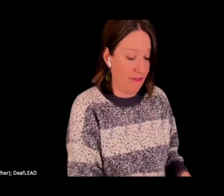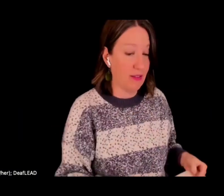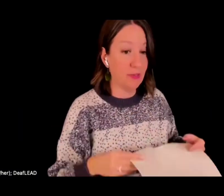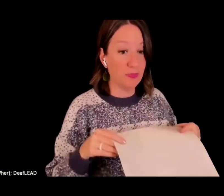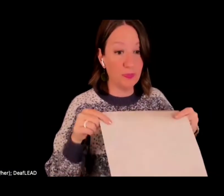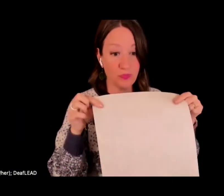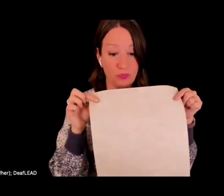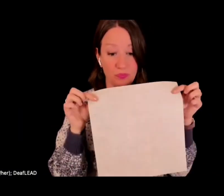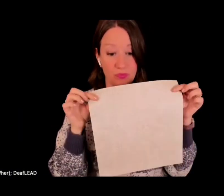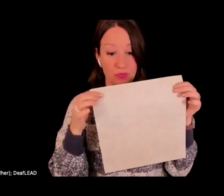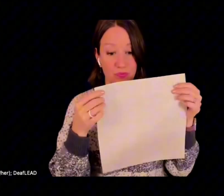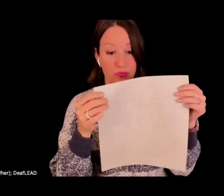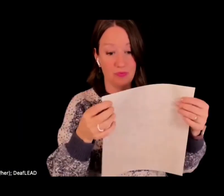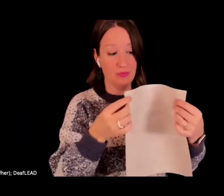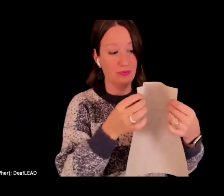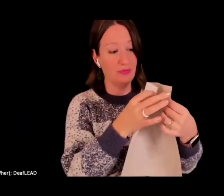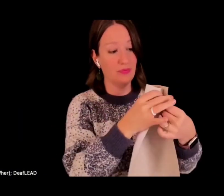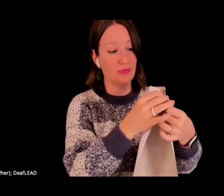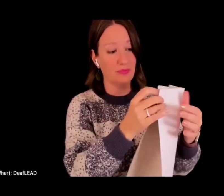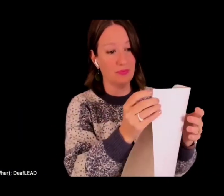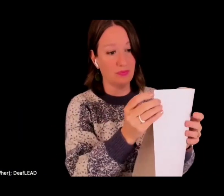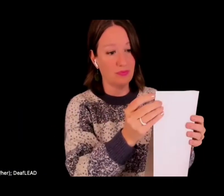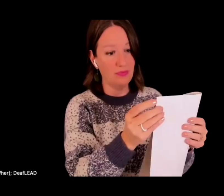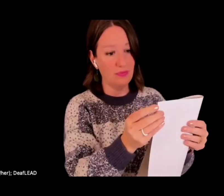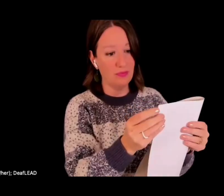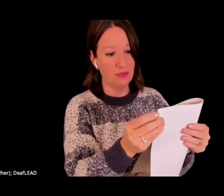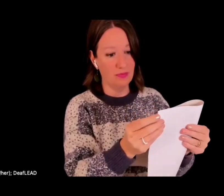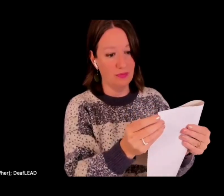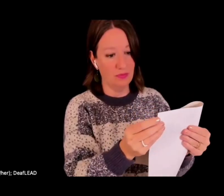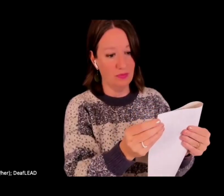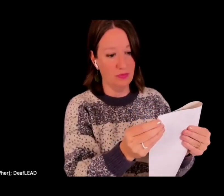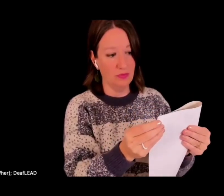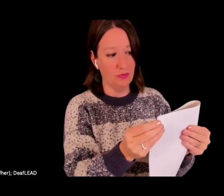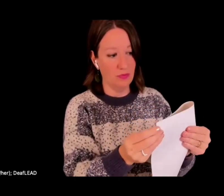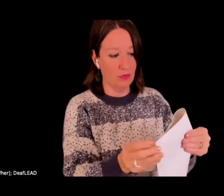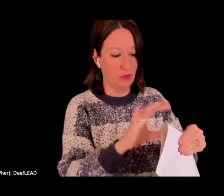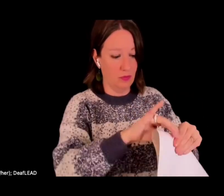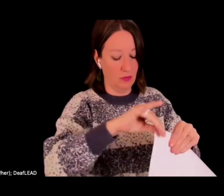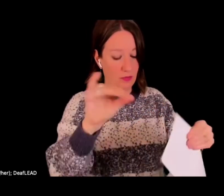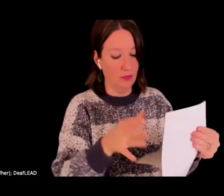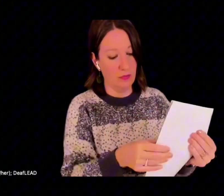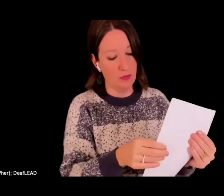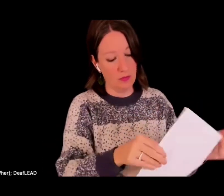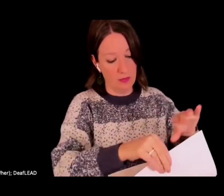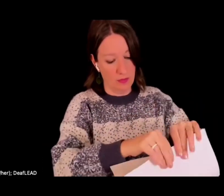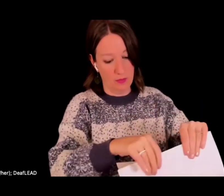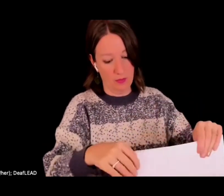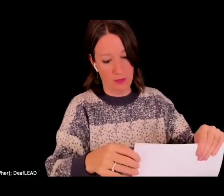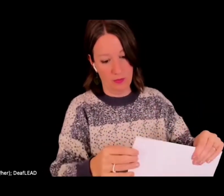To create this, you're going to take a piece of paper and fold it in half.